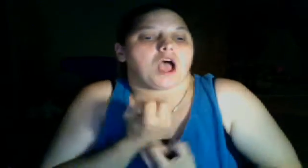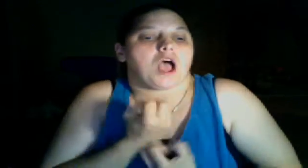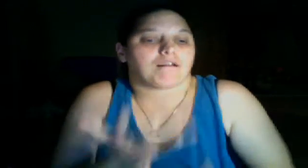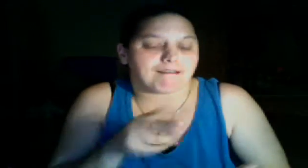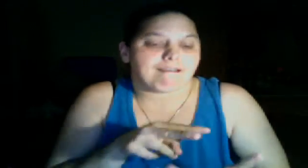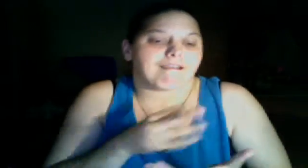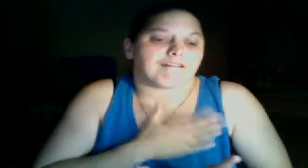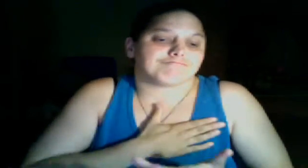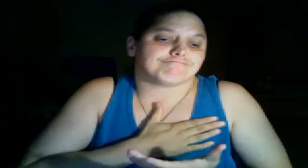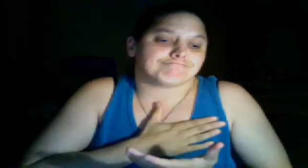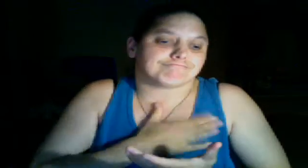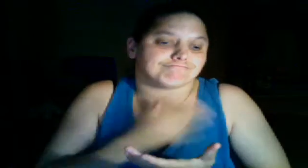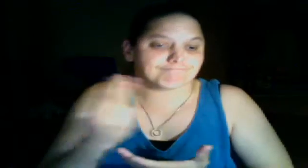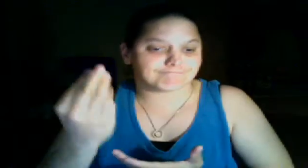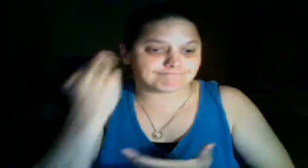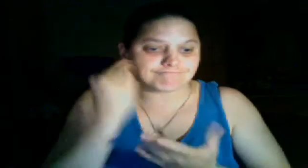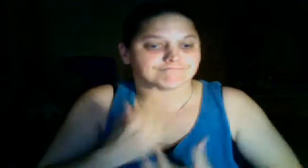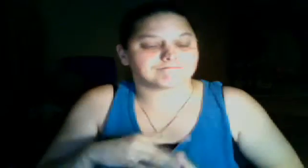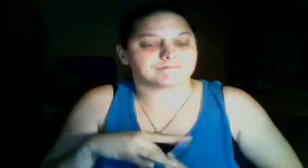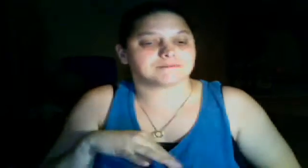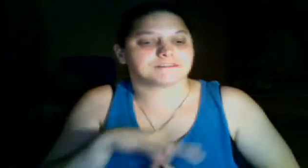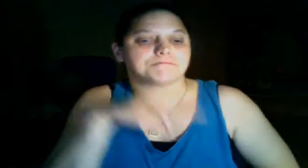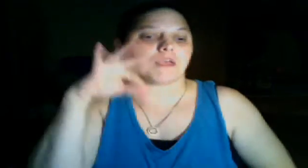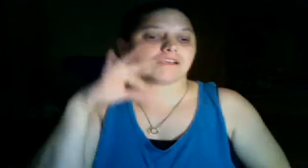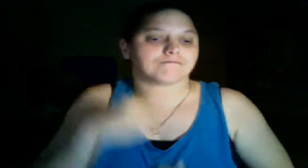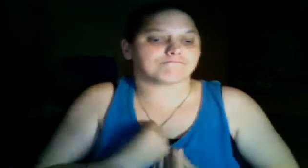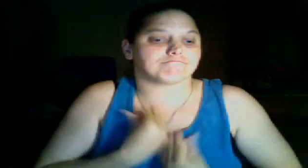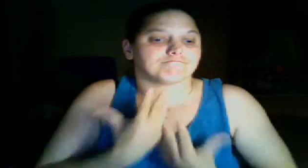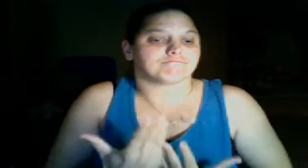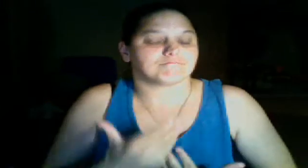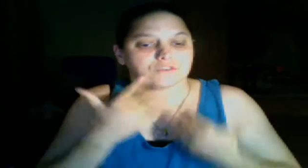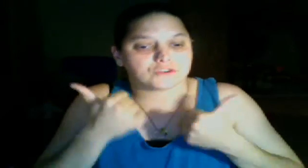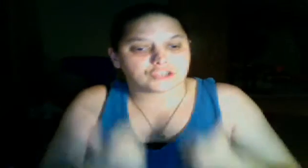See you, buddy. And this is us making an exit.